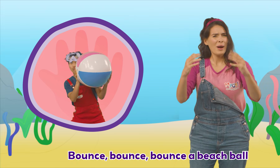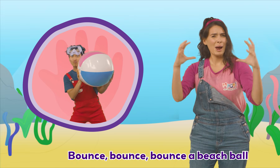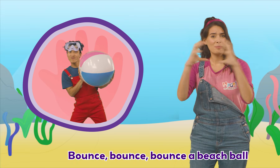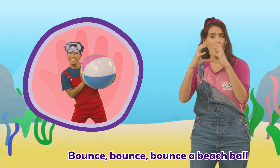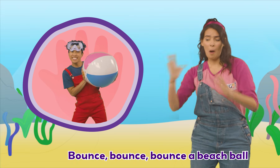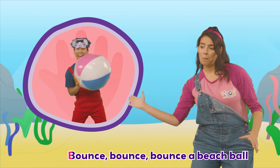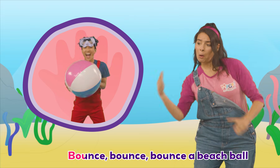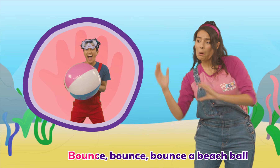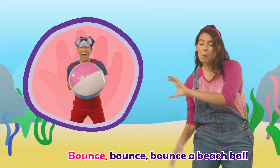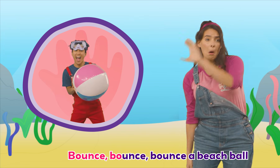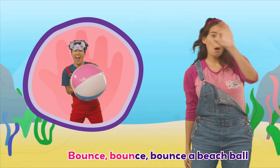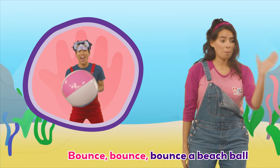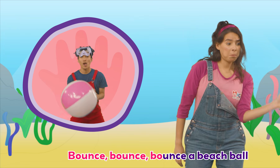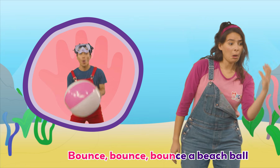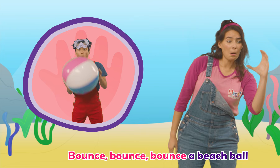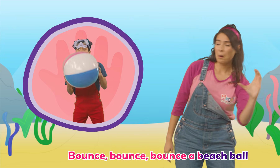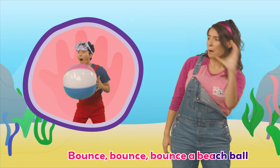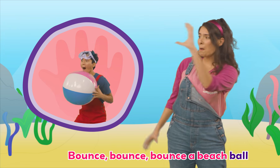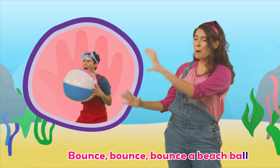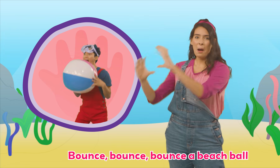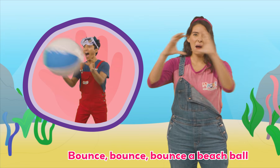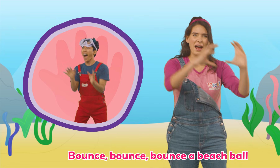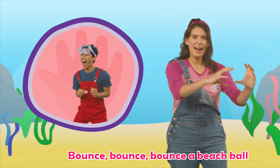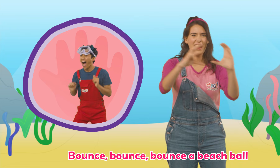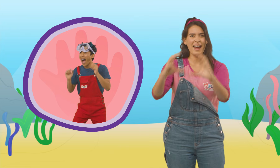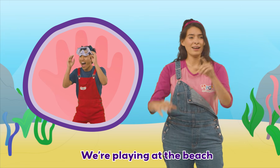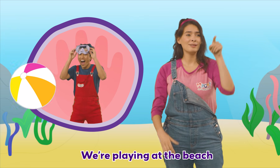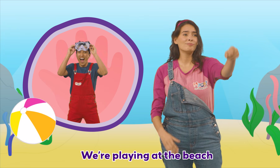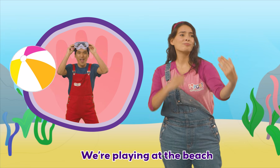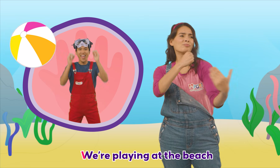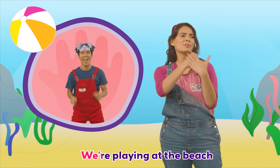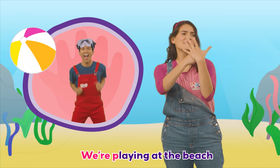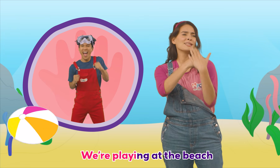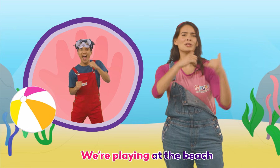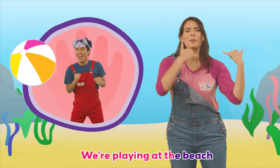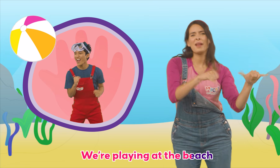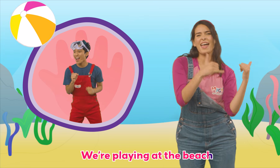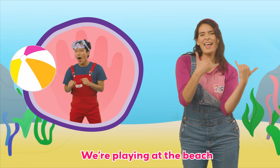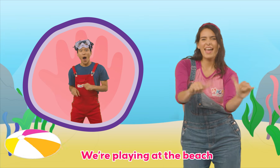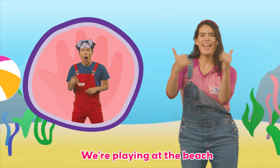Let's bounce, bounce, bounce a beach ball. We're playing at the